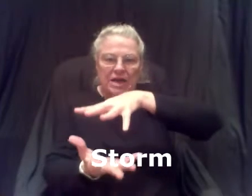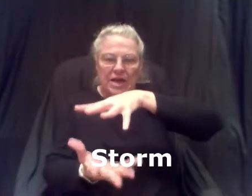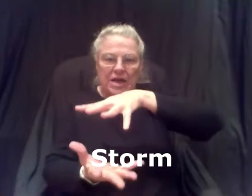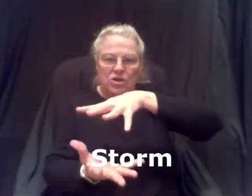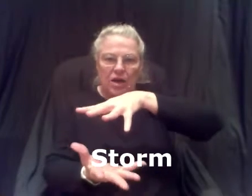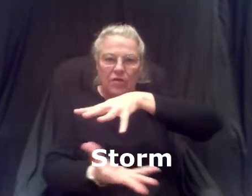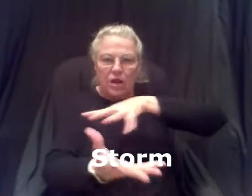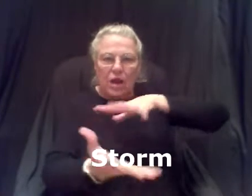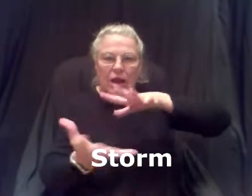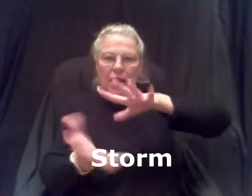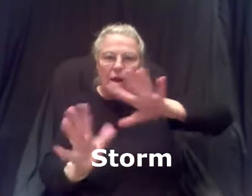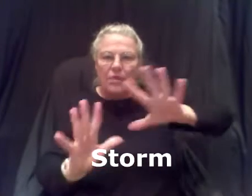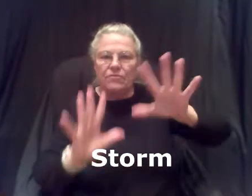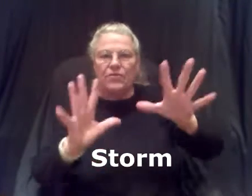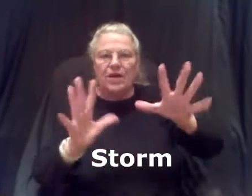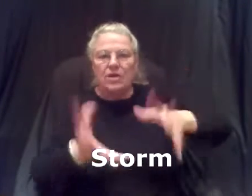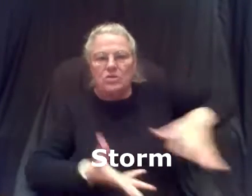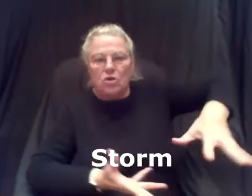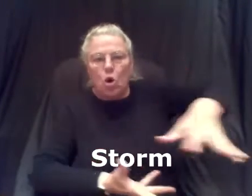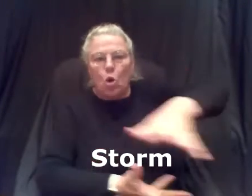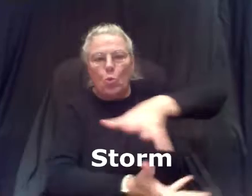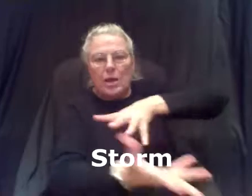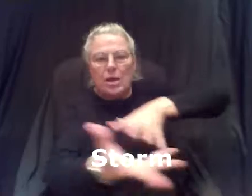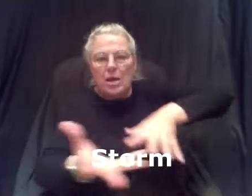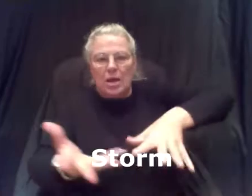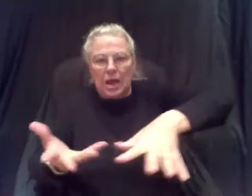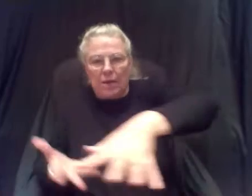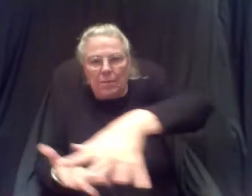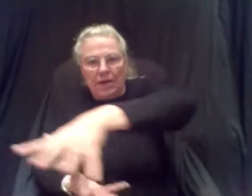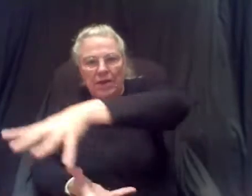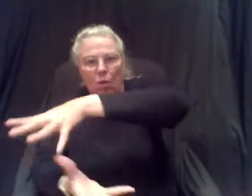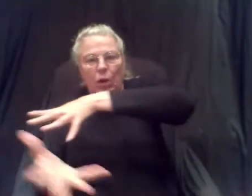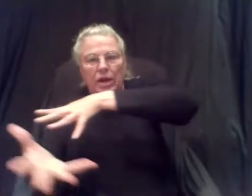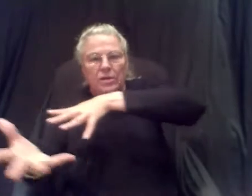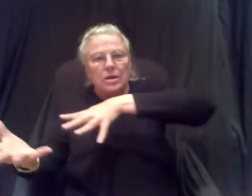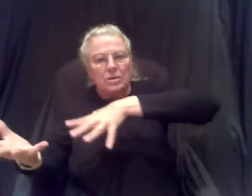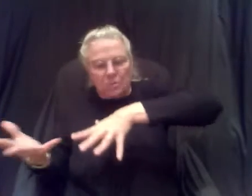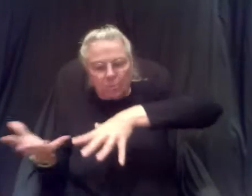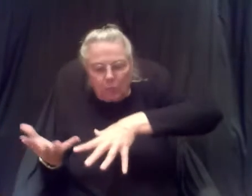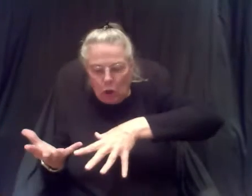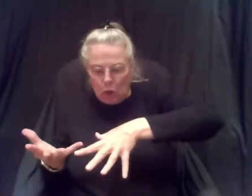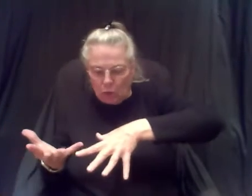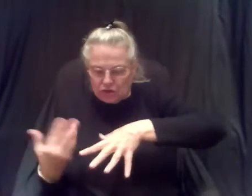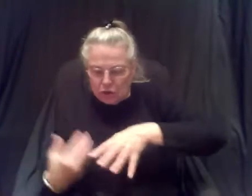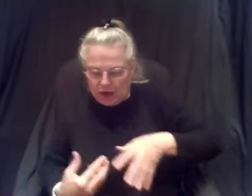each other, fingers open, and let that wind blow or